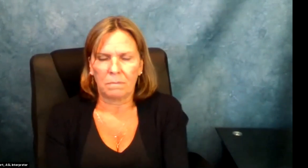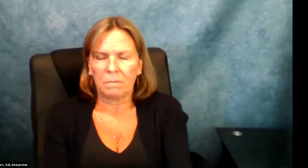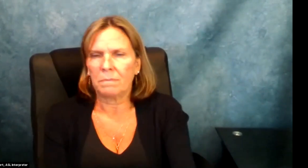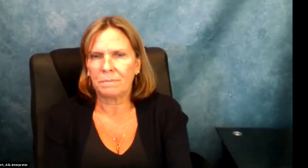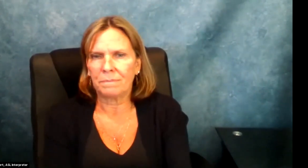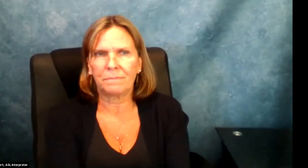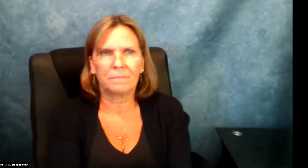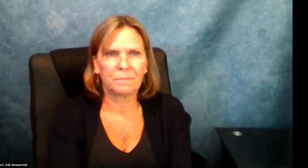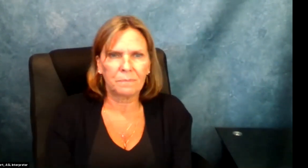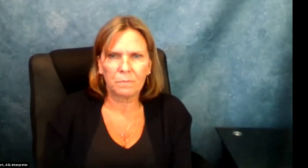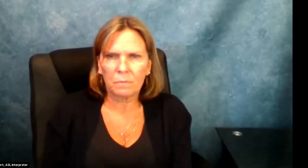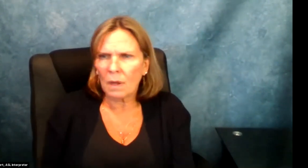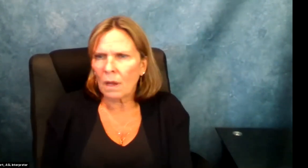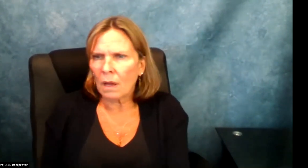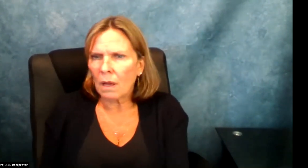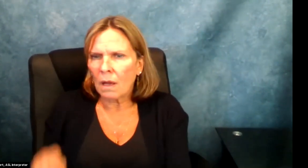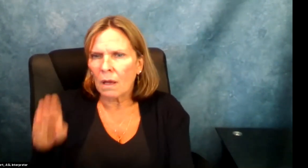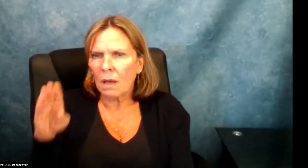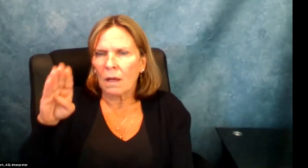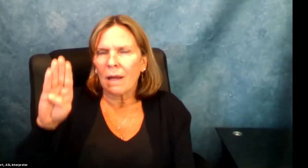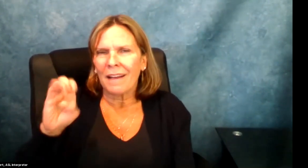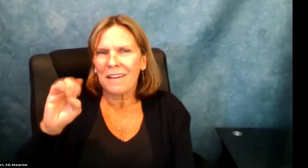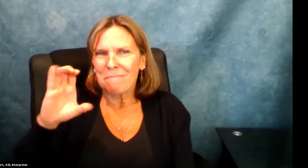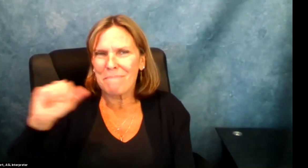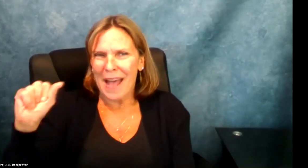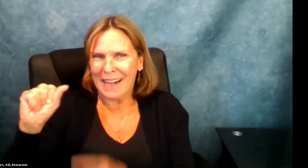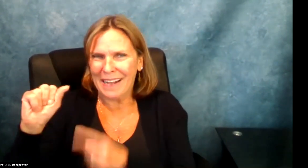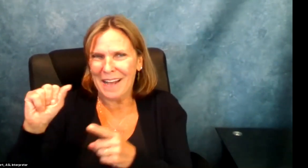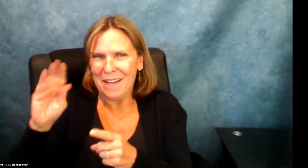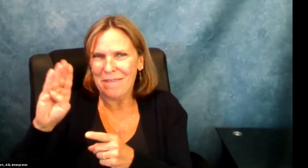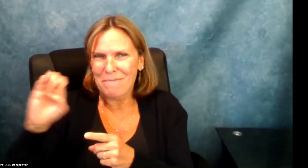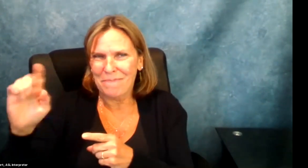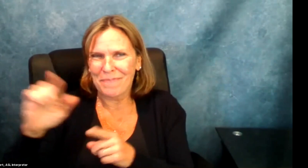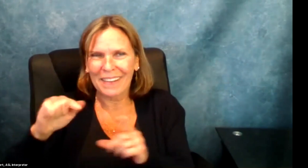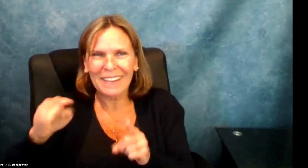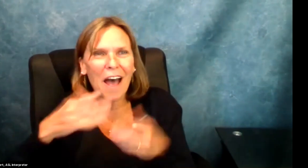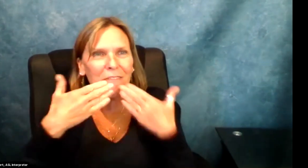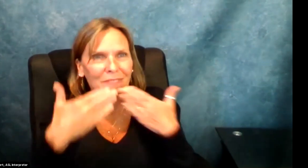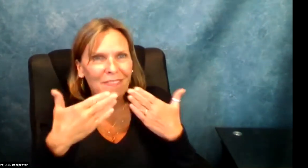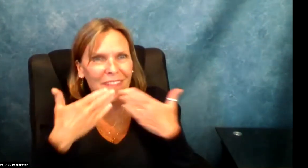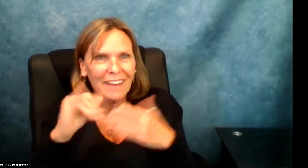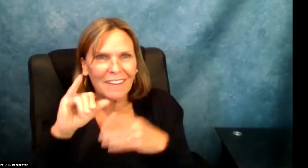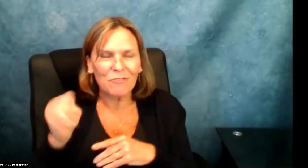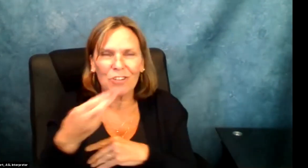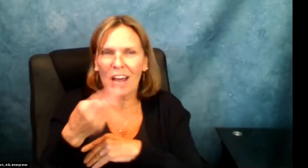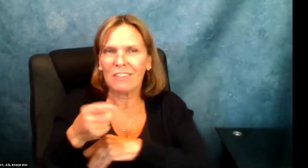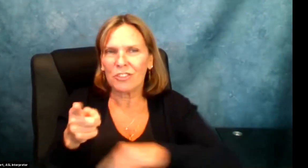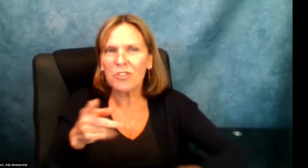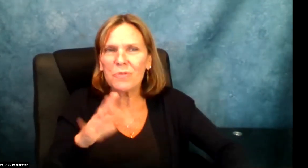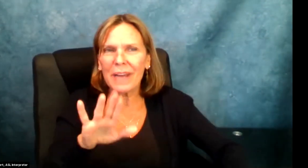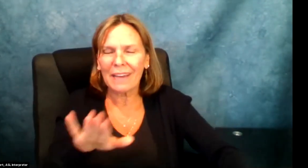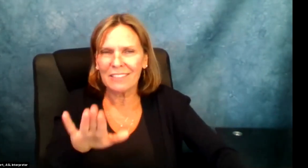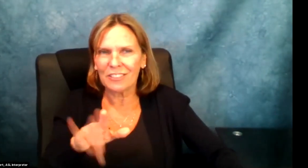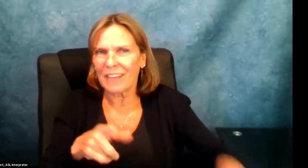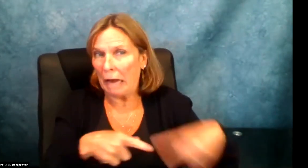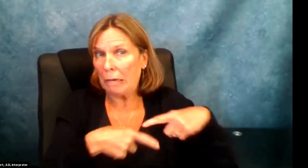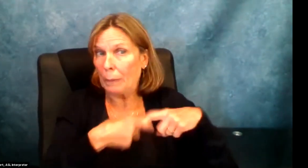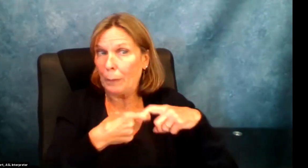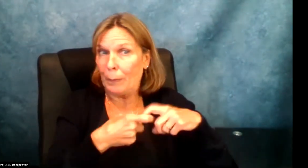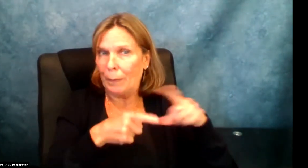Josh, thank you so much. I can let you catch your breath and kind of summarize a little bit about what's going on in the chat and have